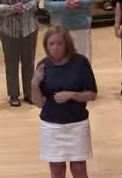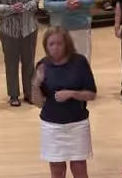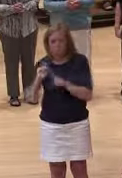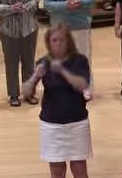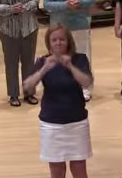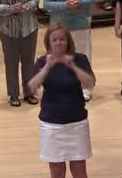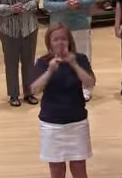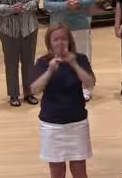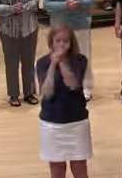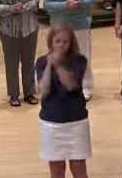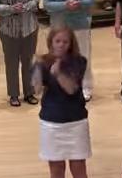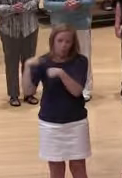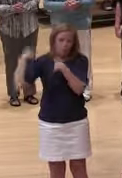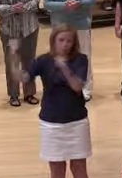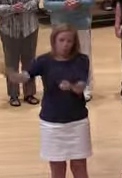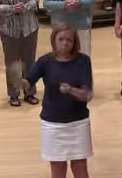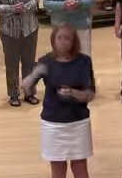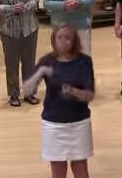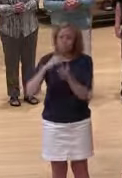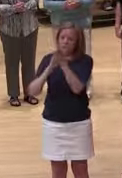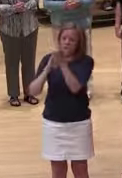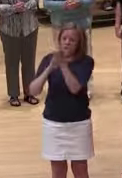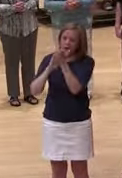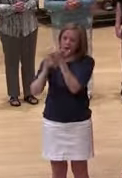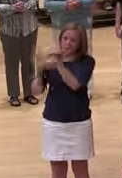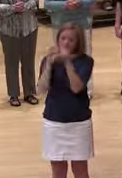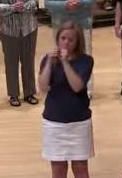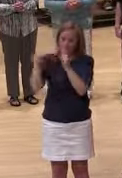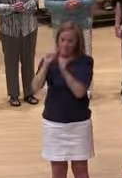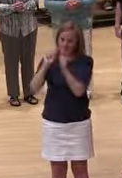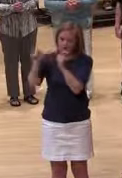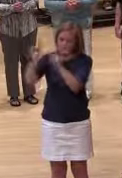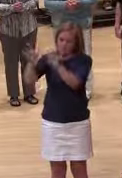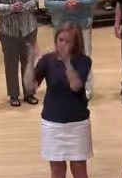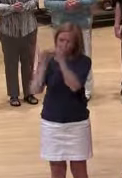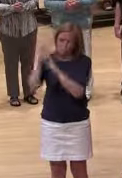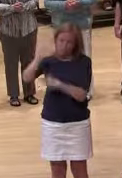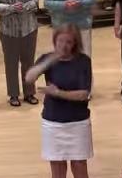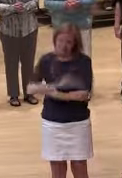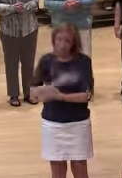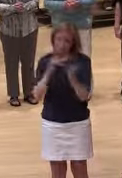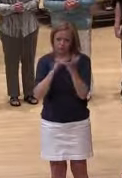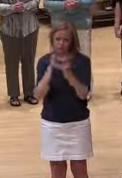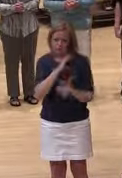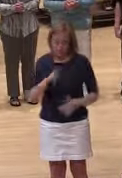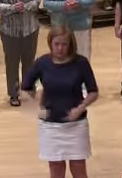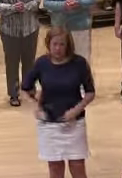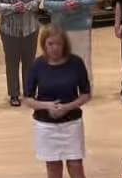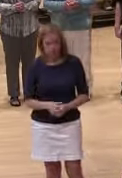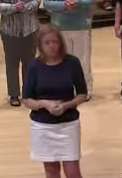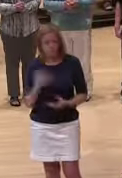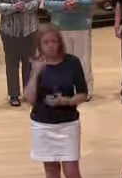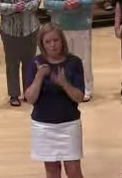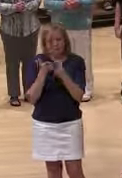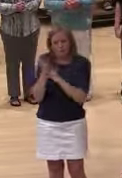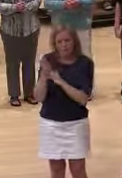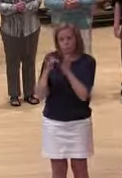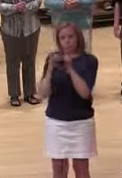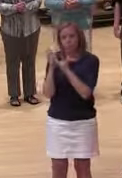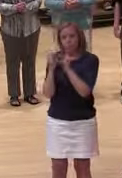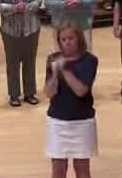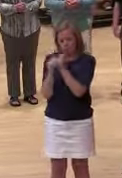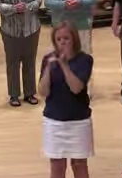will. We will praise you in union with them. We will give you glory through your Son, Jesus Christ. For it is through him,